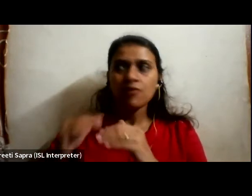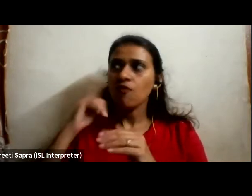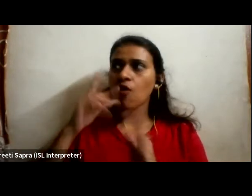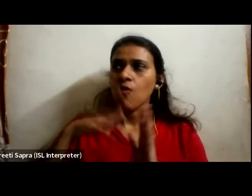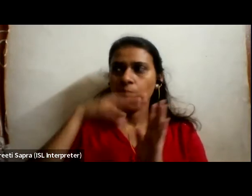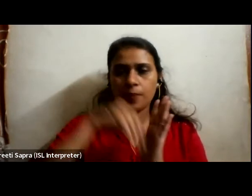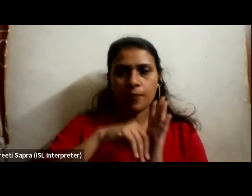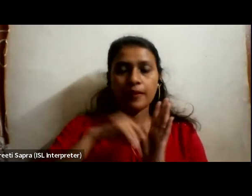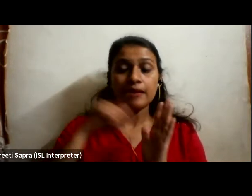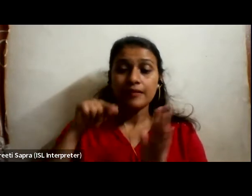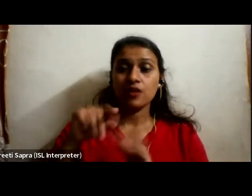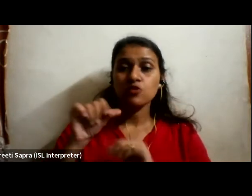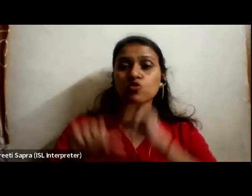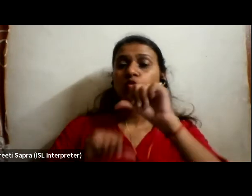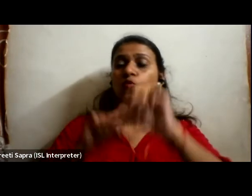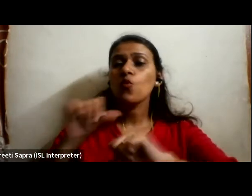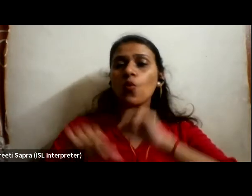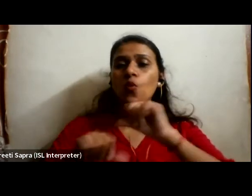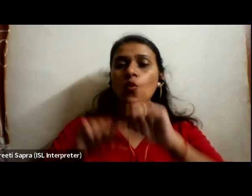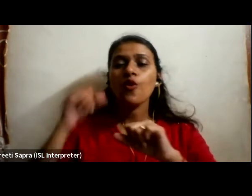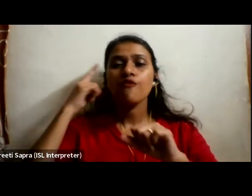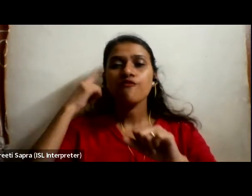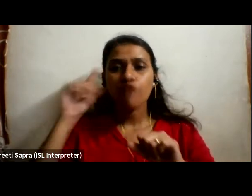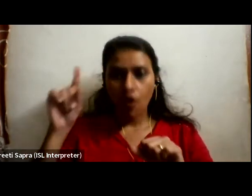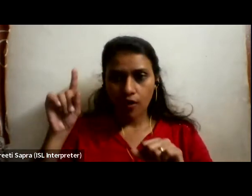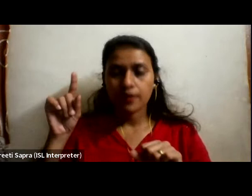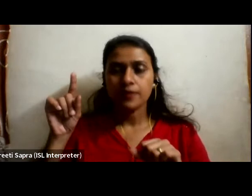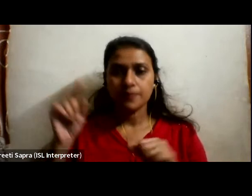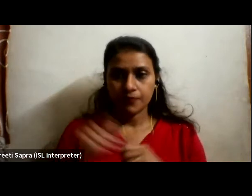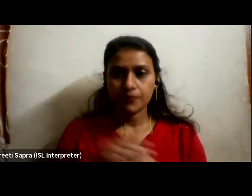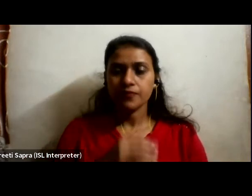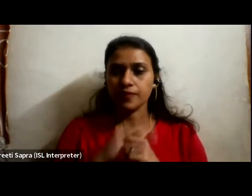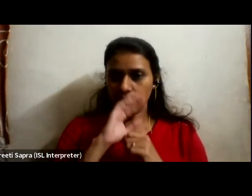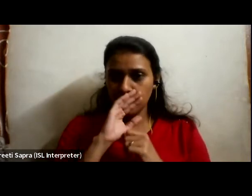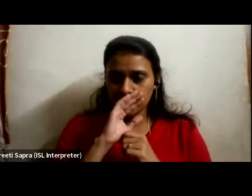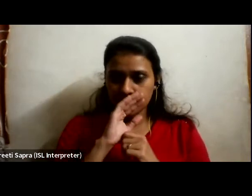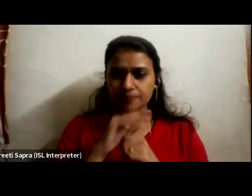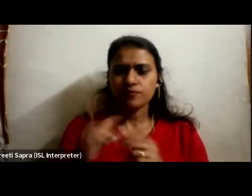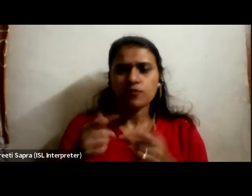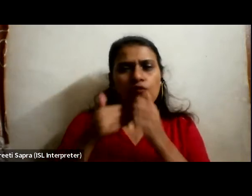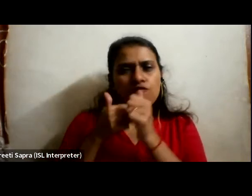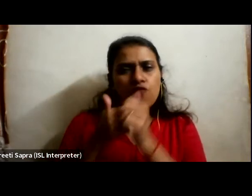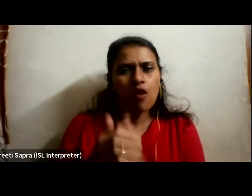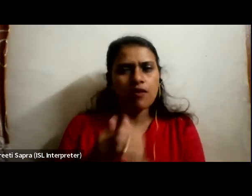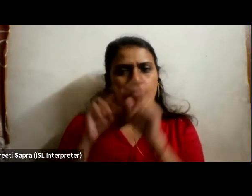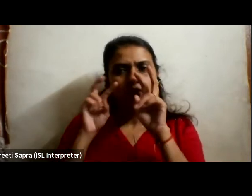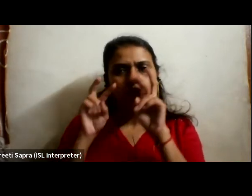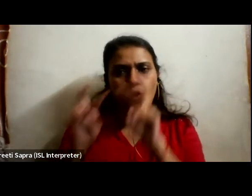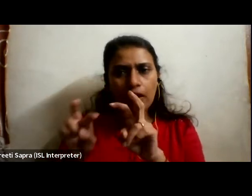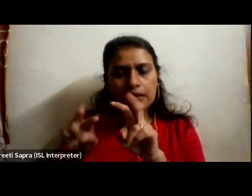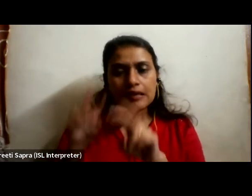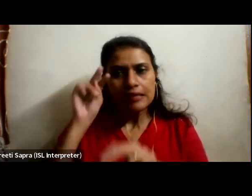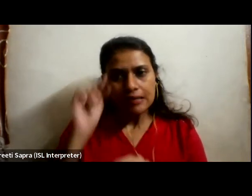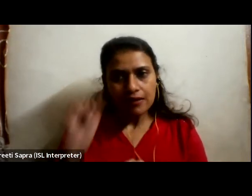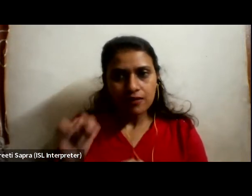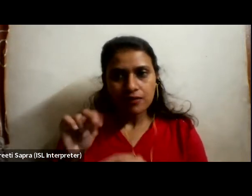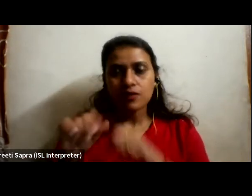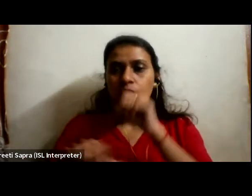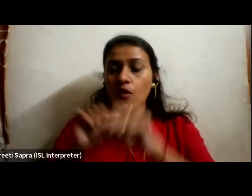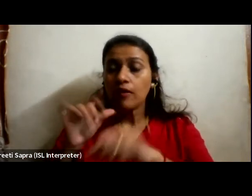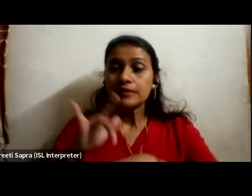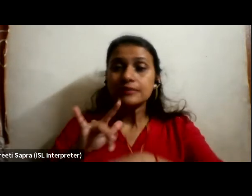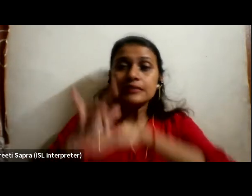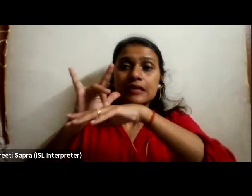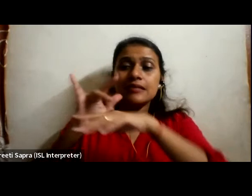of processing of data for this particular monitoring may involve processing of extremely sensitive